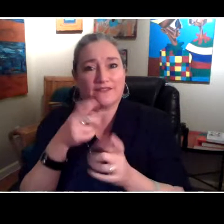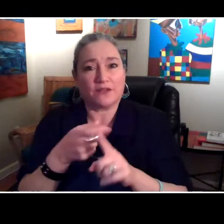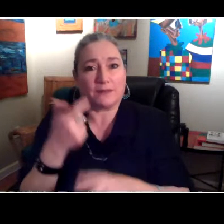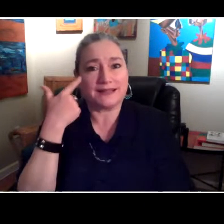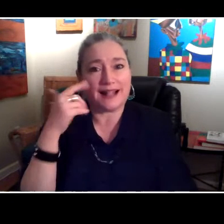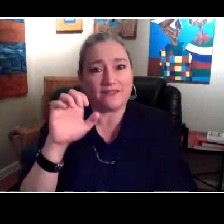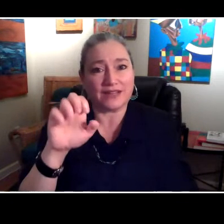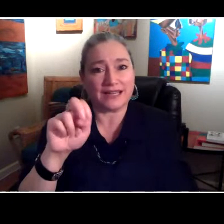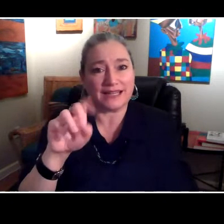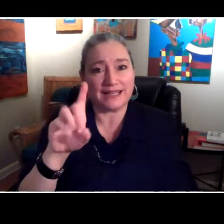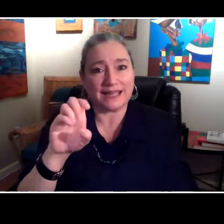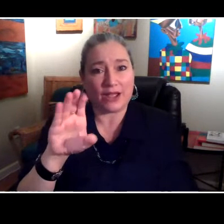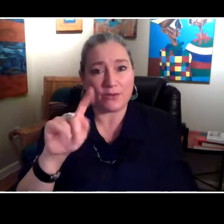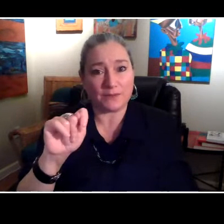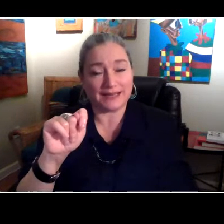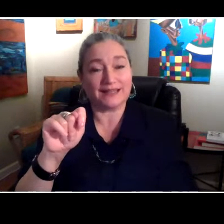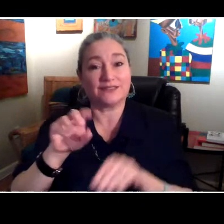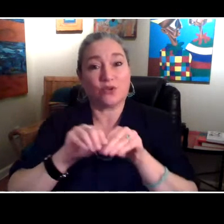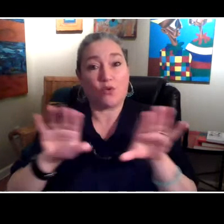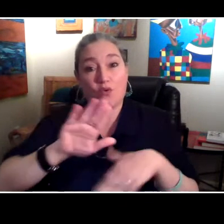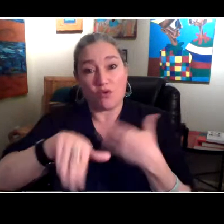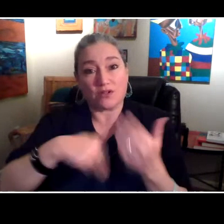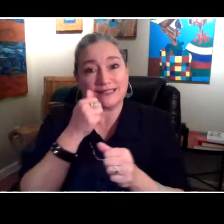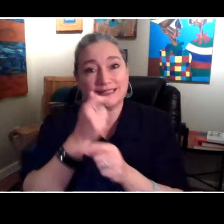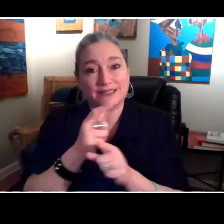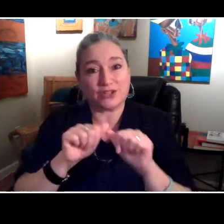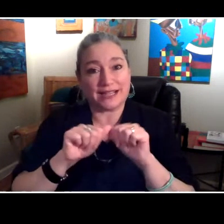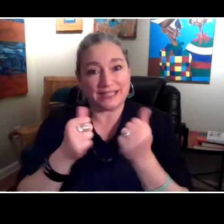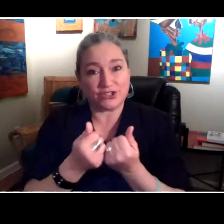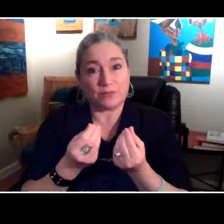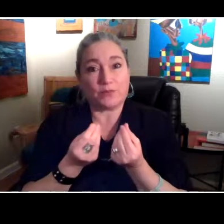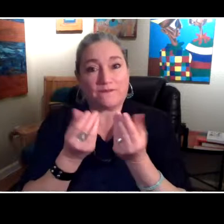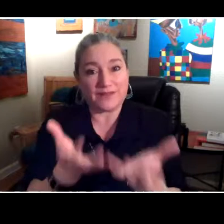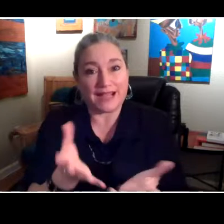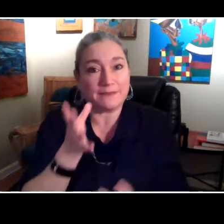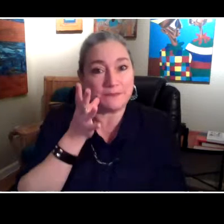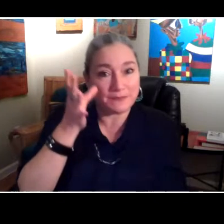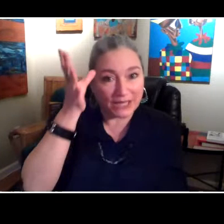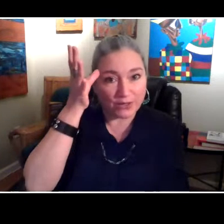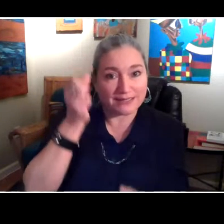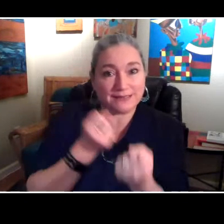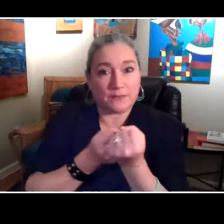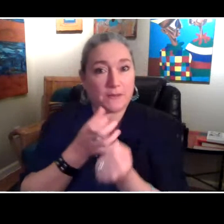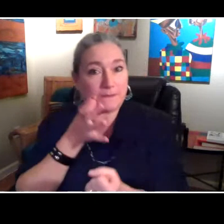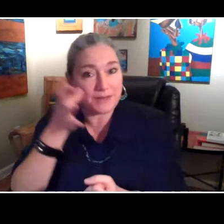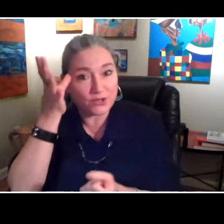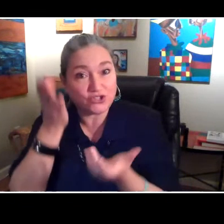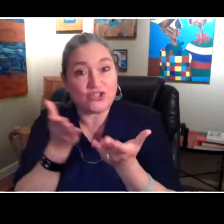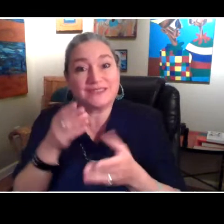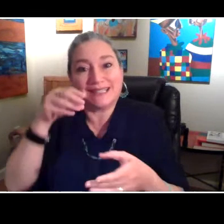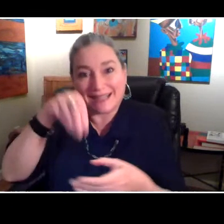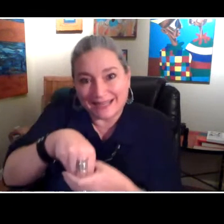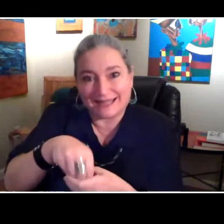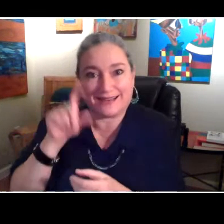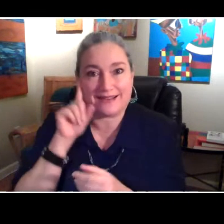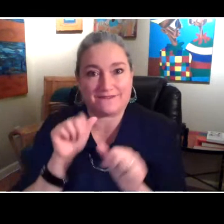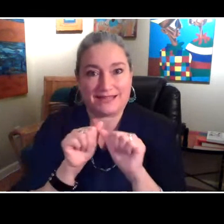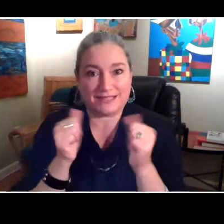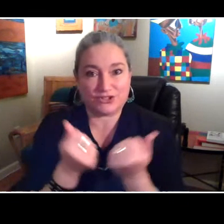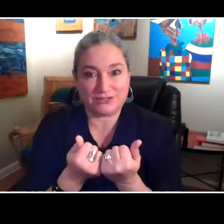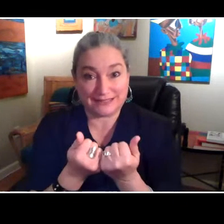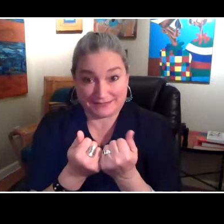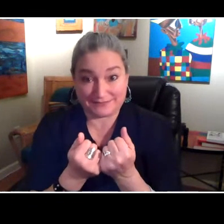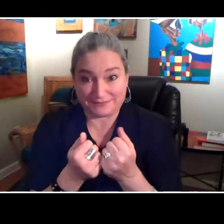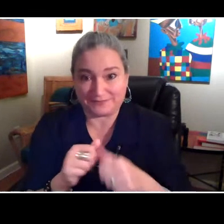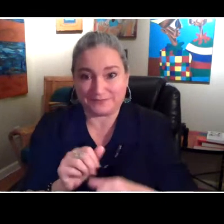created that. And with grants that they got through the California Endowment, were able to spread that around to all of the